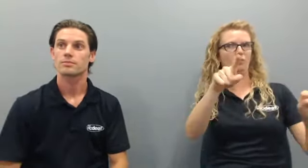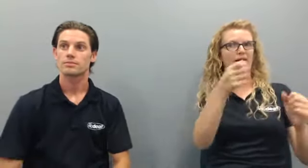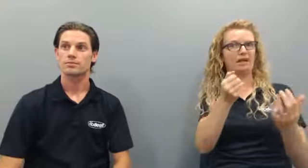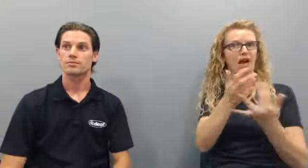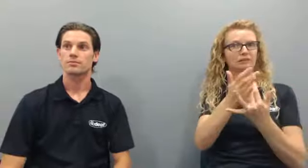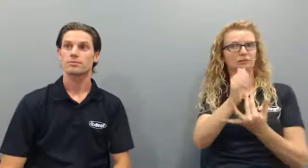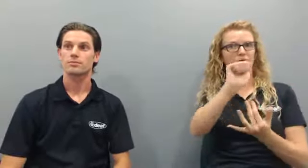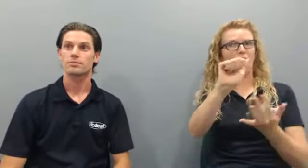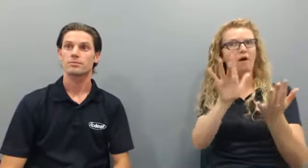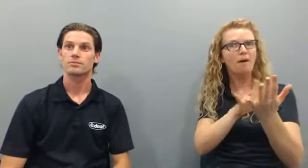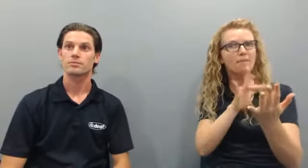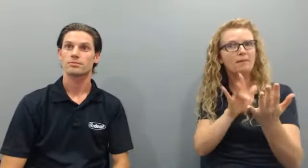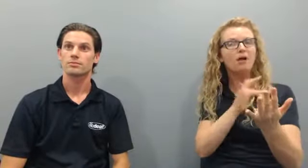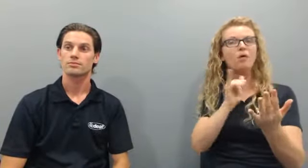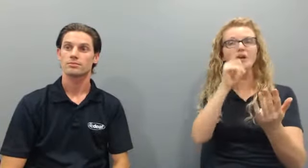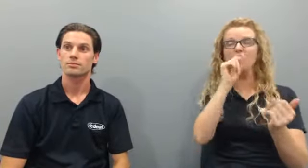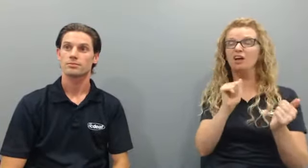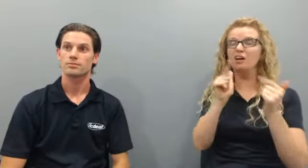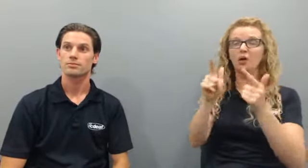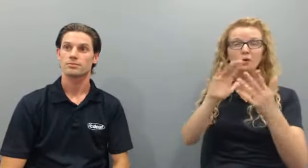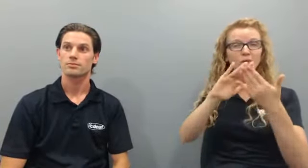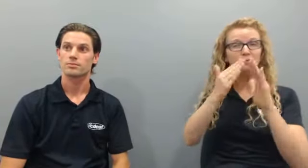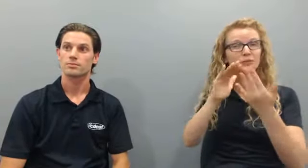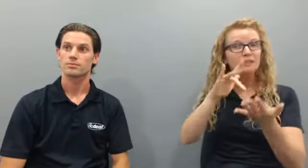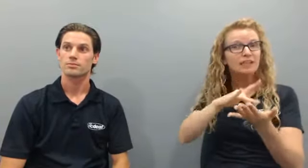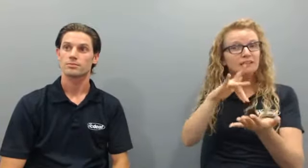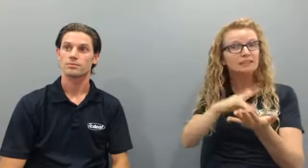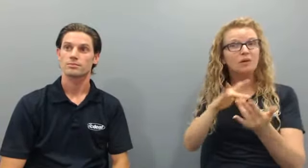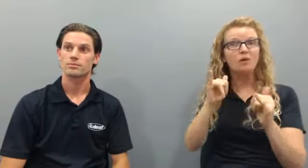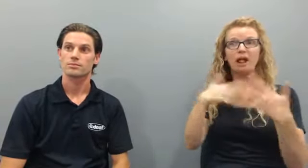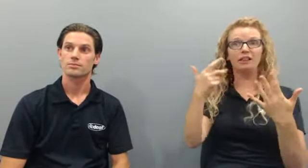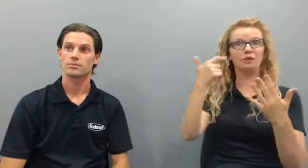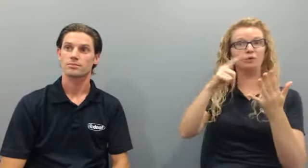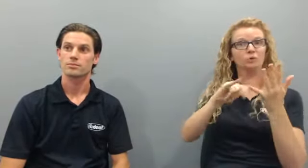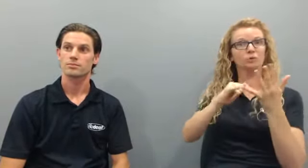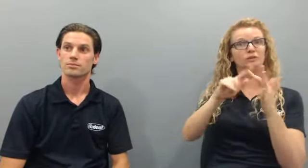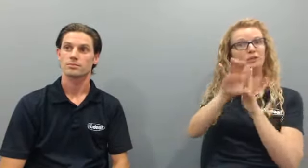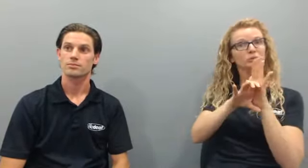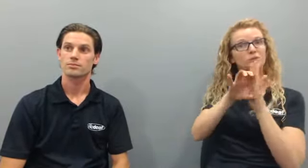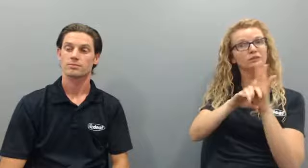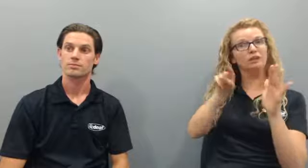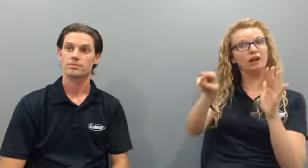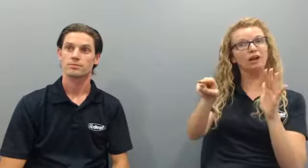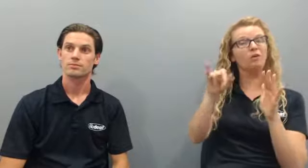individual person's responsibility to have your own iPad, or if you go to a community centre or somewhere that